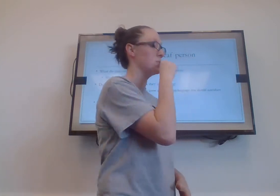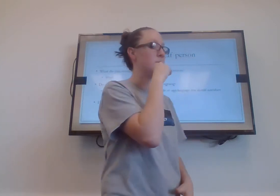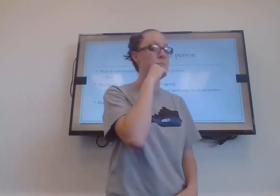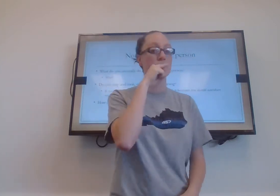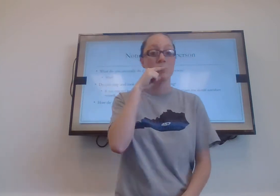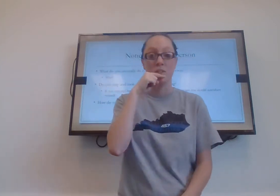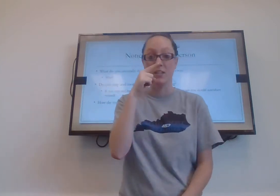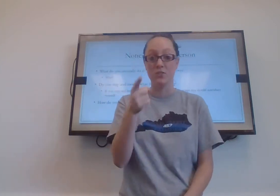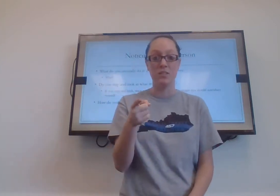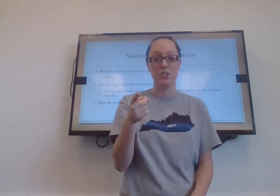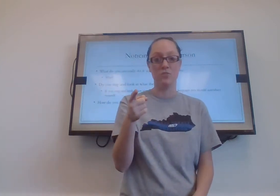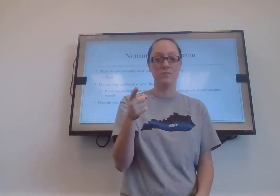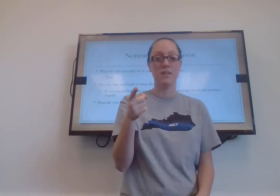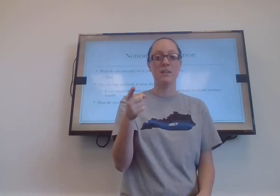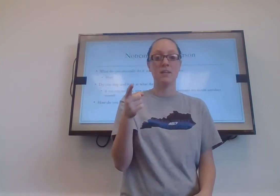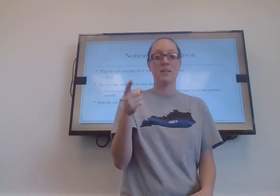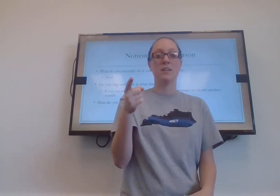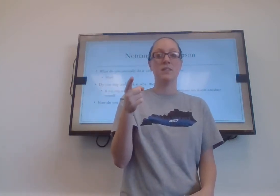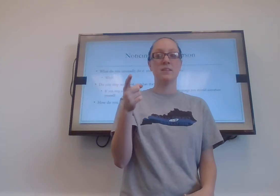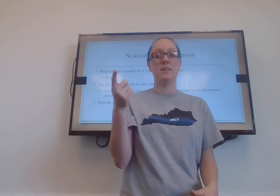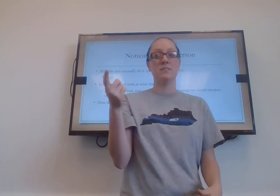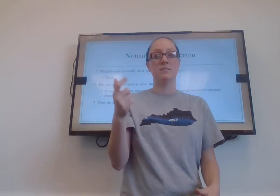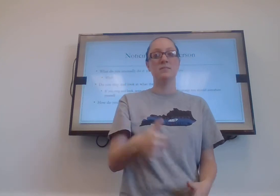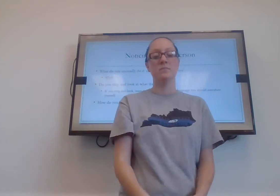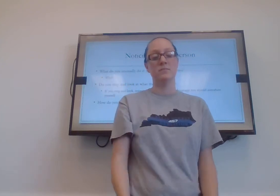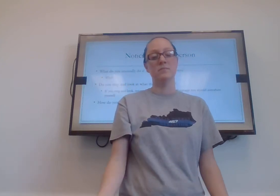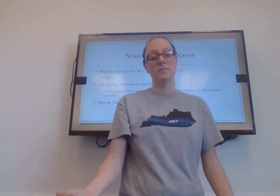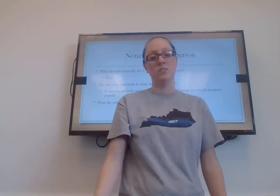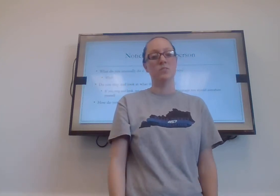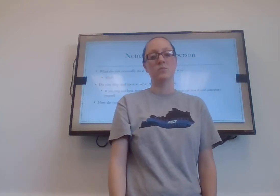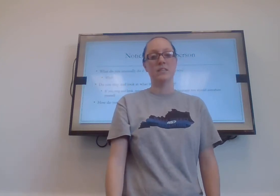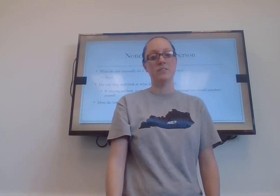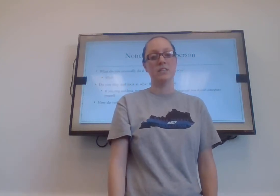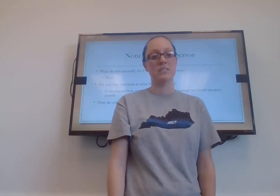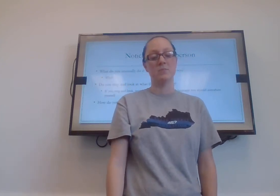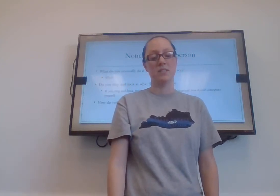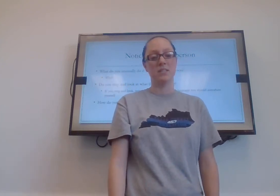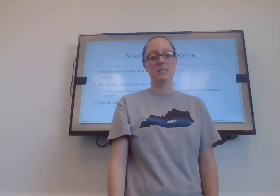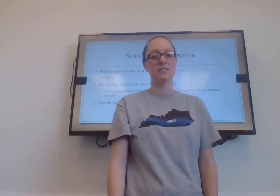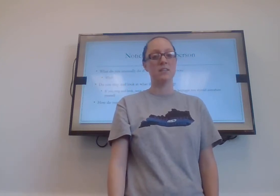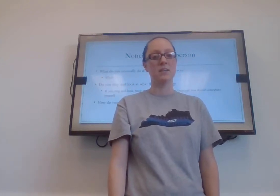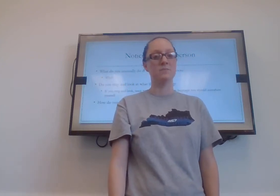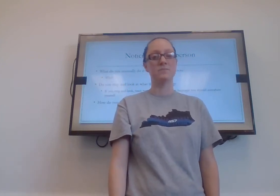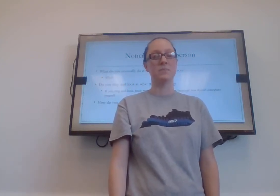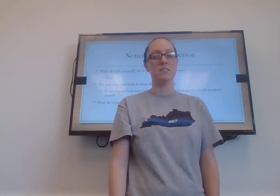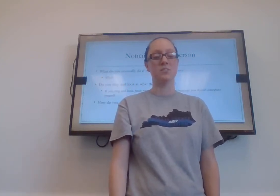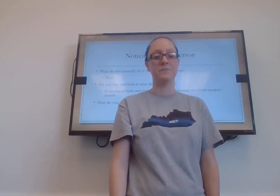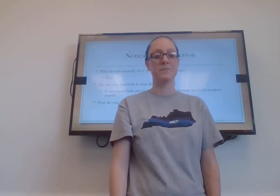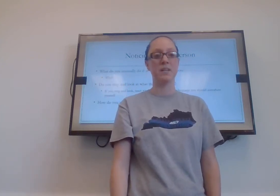So hearing you. And you don't really have to ask anybody that. Please